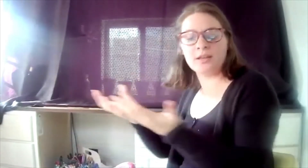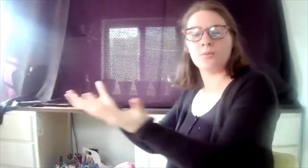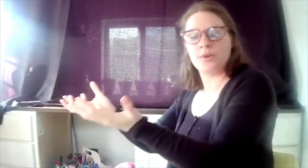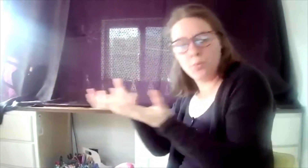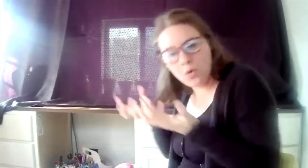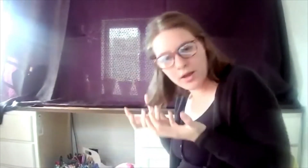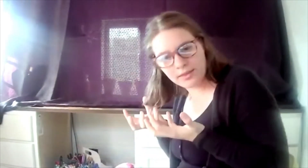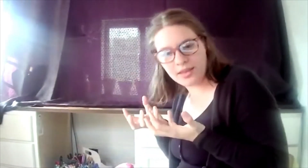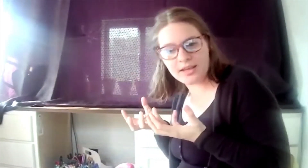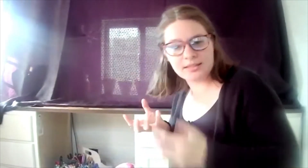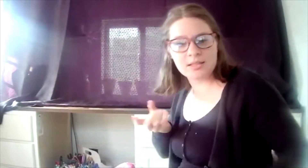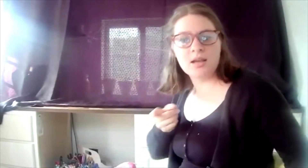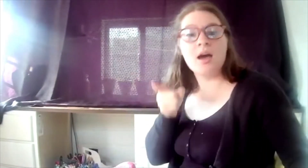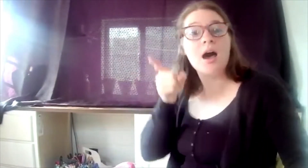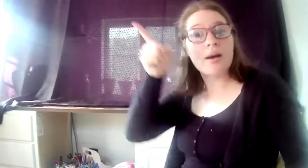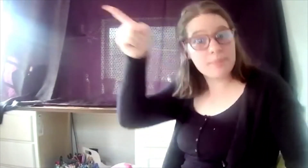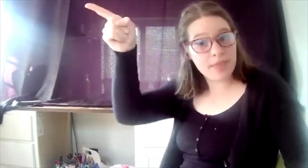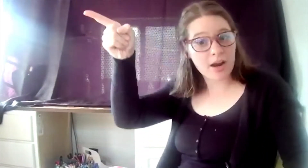we want this up there.